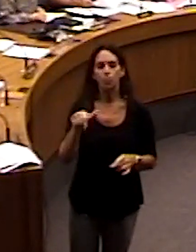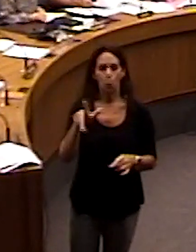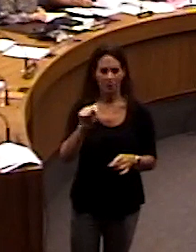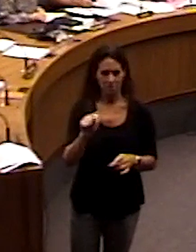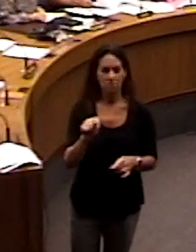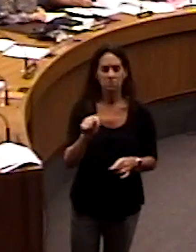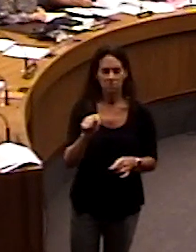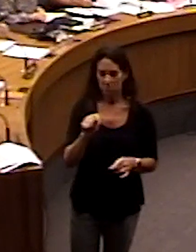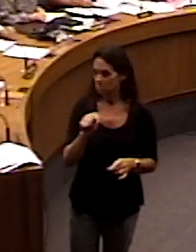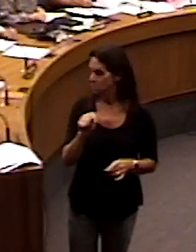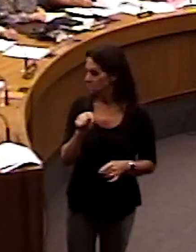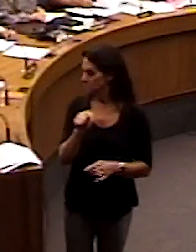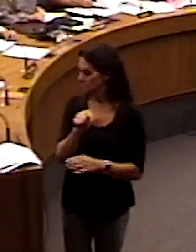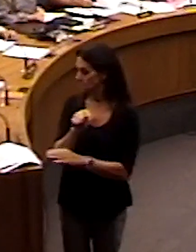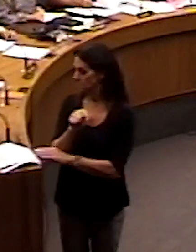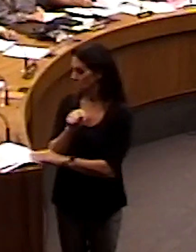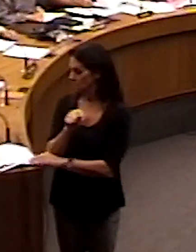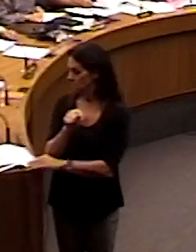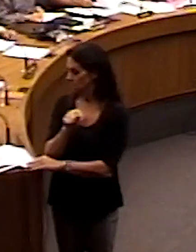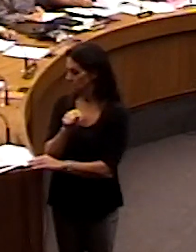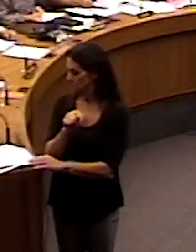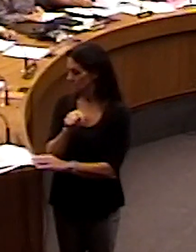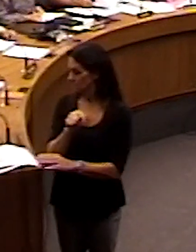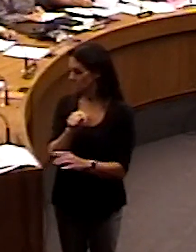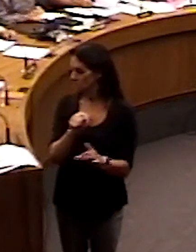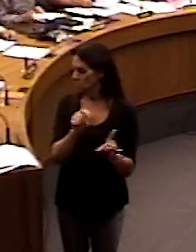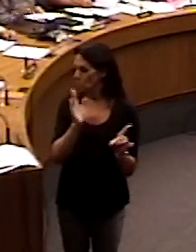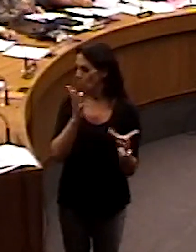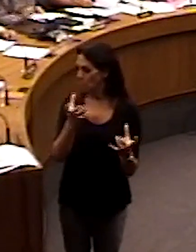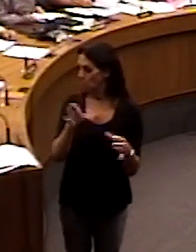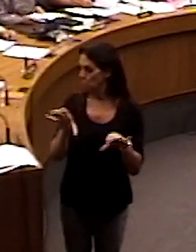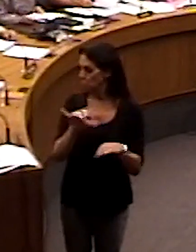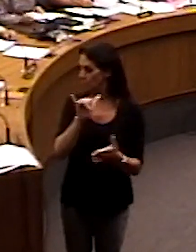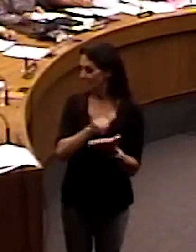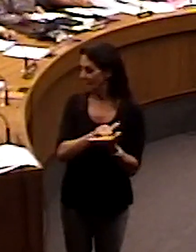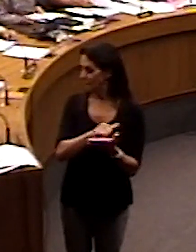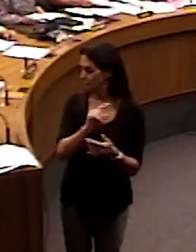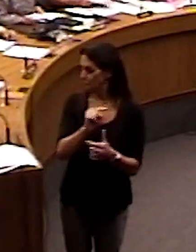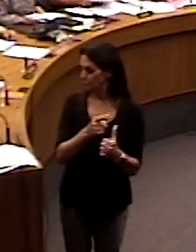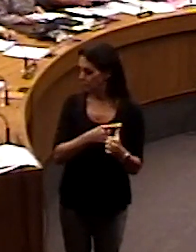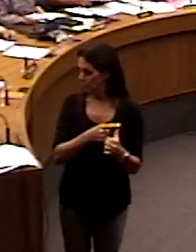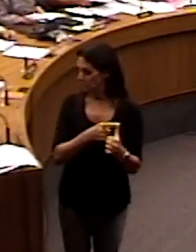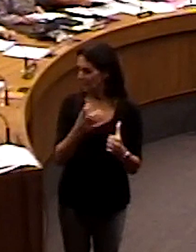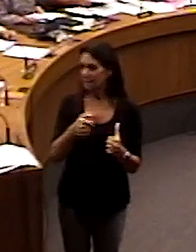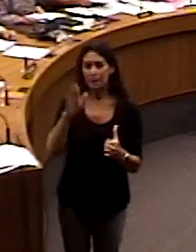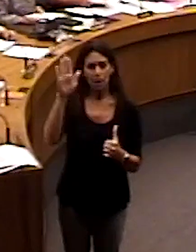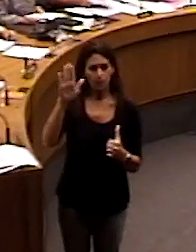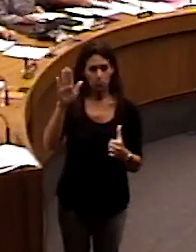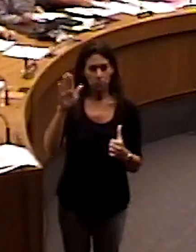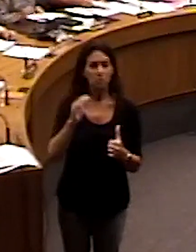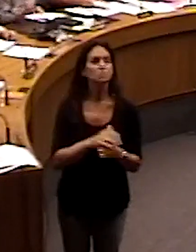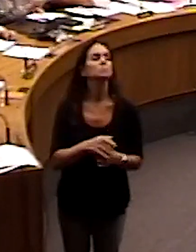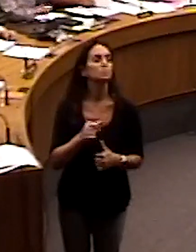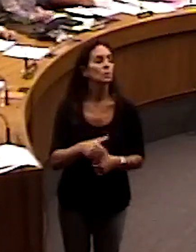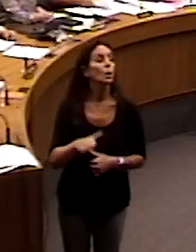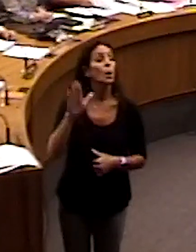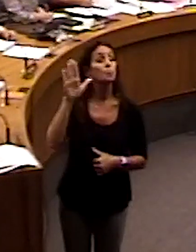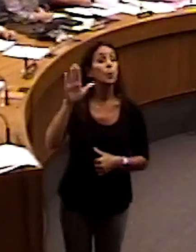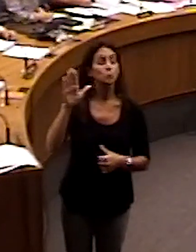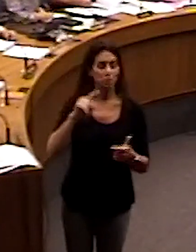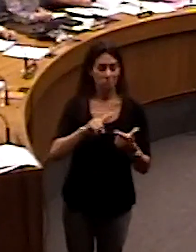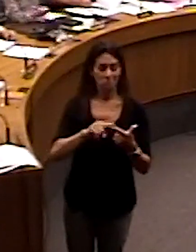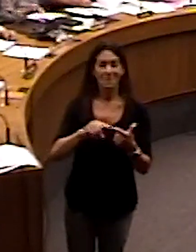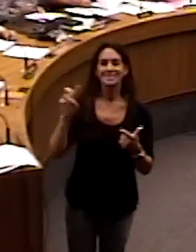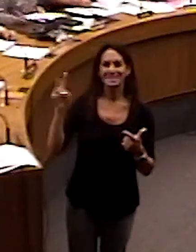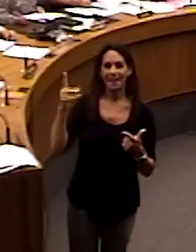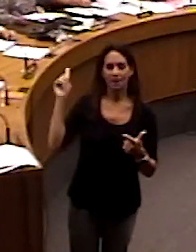So we're going to swear him, but first I need someone to make a motion to... I'll make that motion. I'll second it.